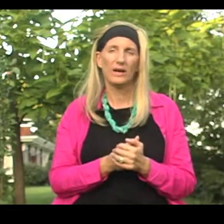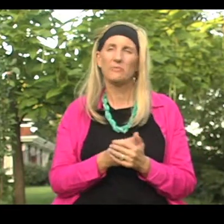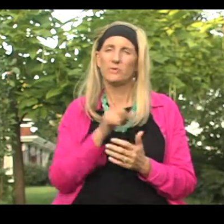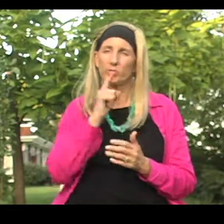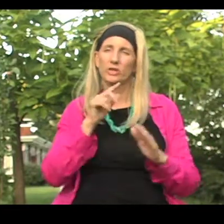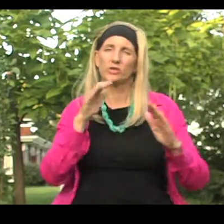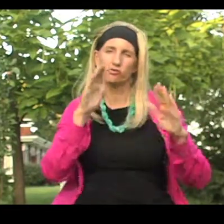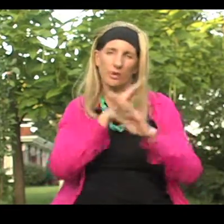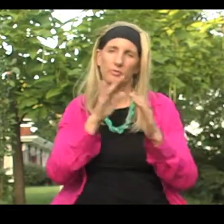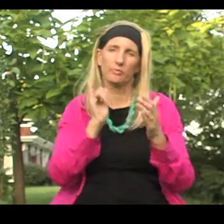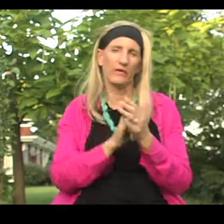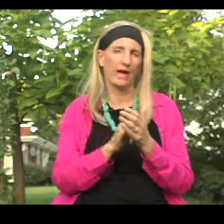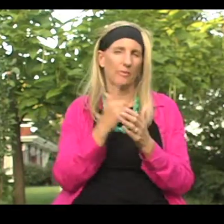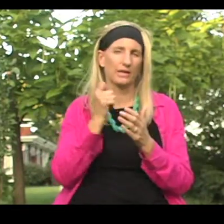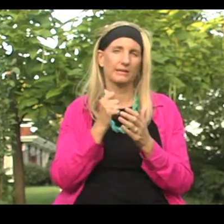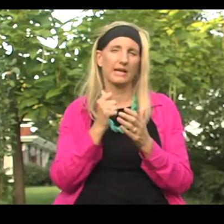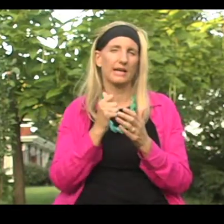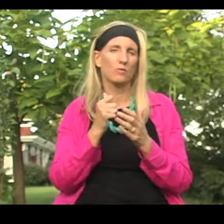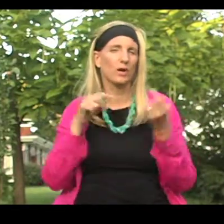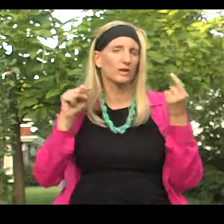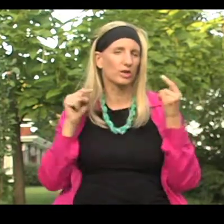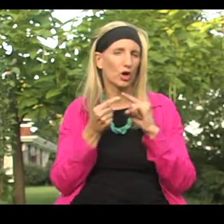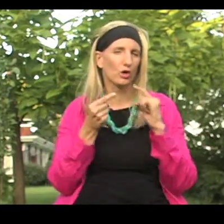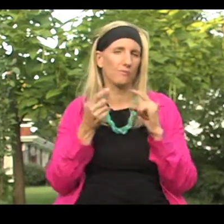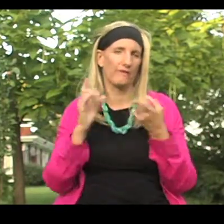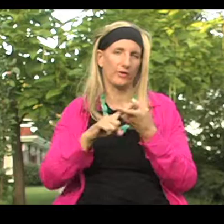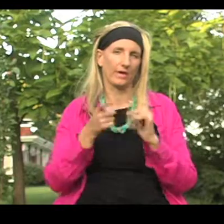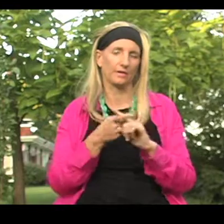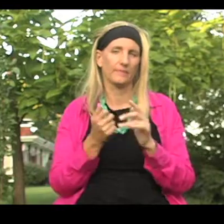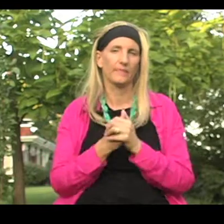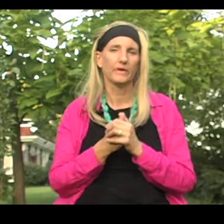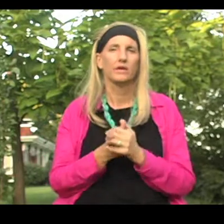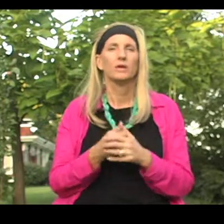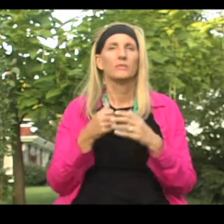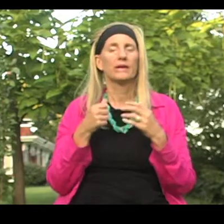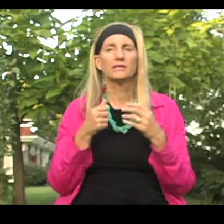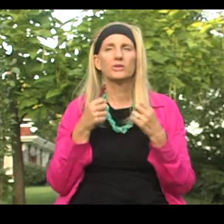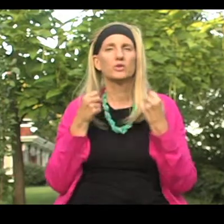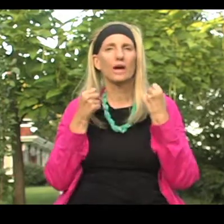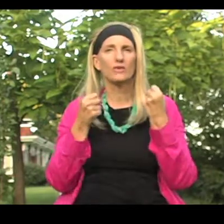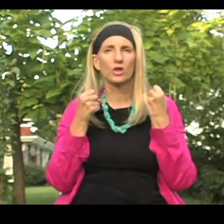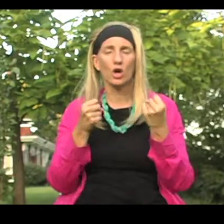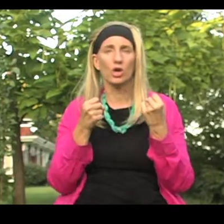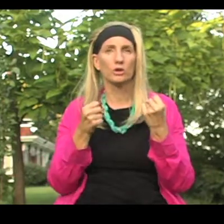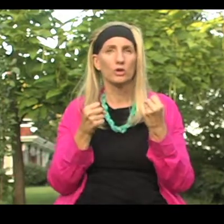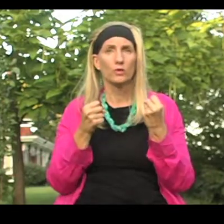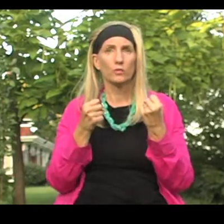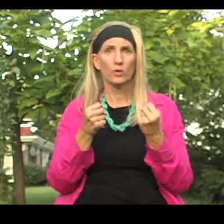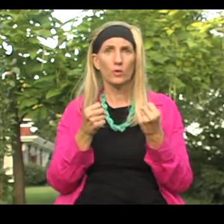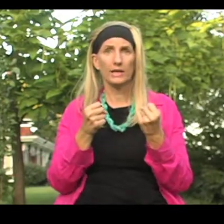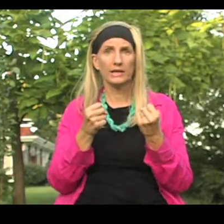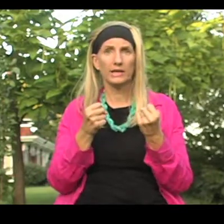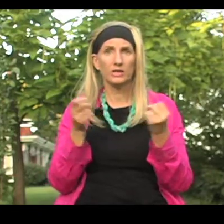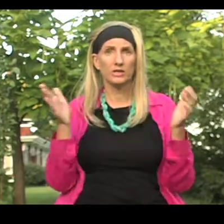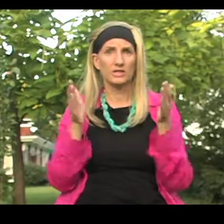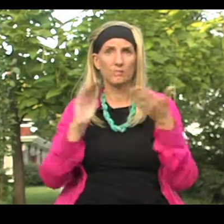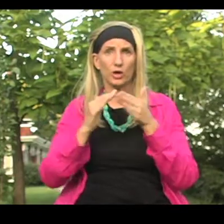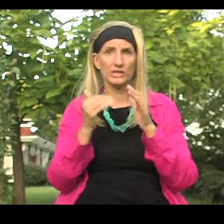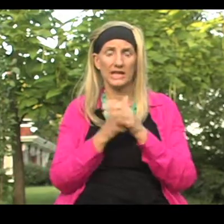been really troubled by that because I hadn't wanted to hurt my friend. But as I was driving along, we were going into this small